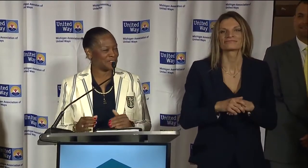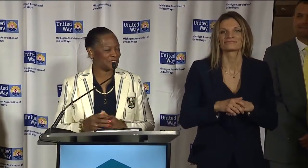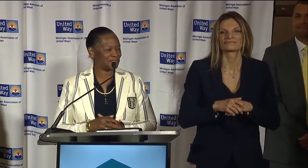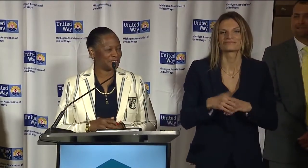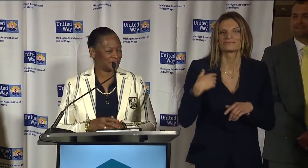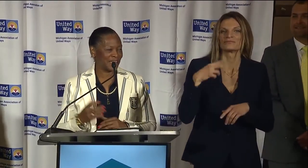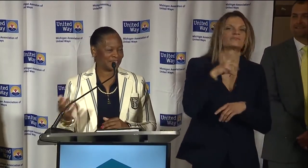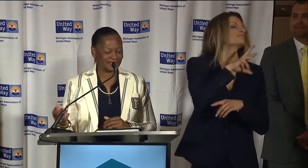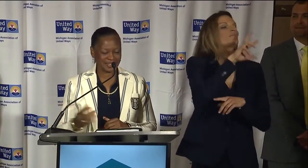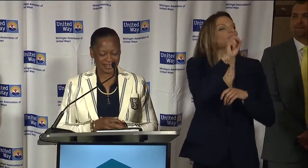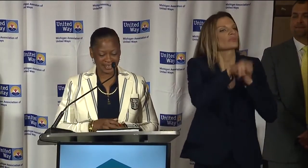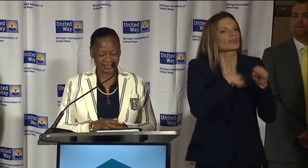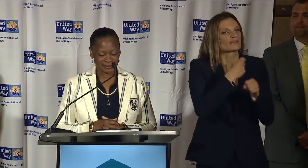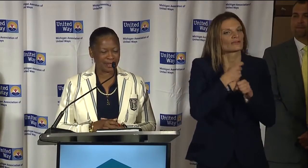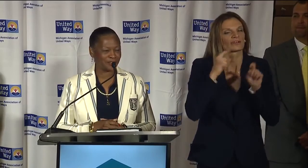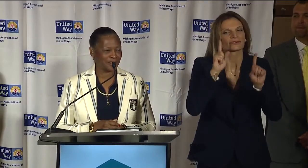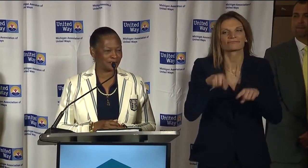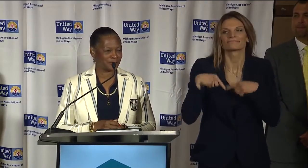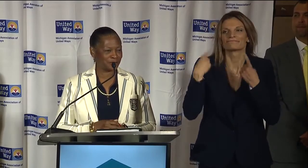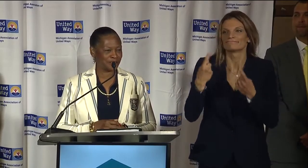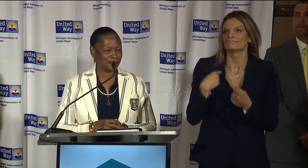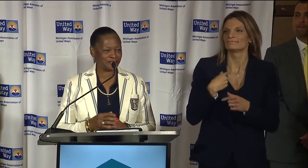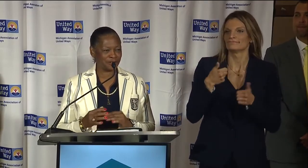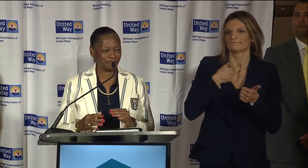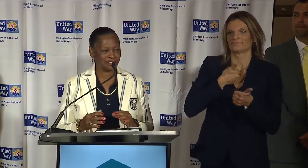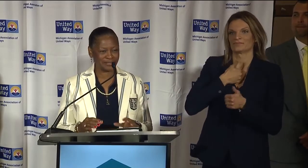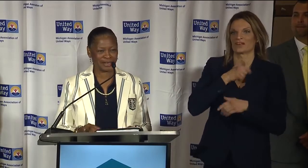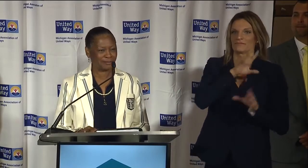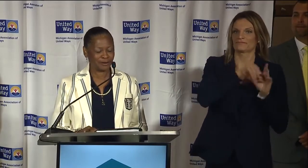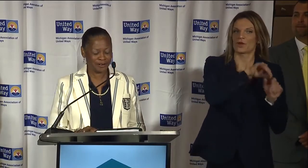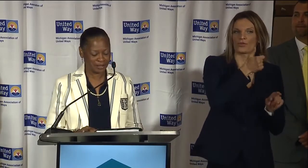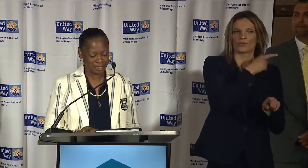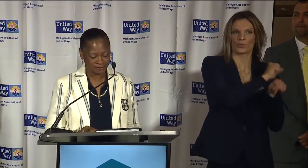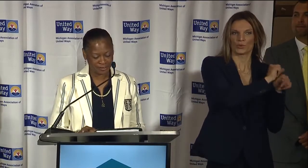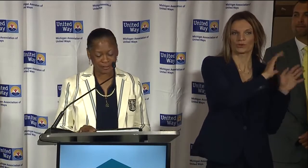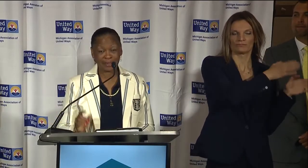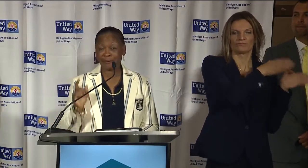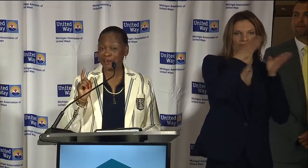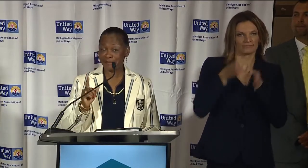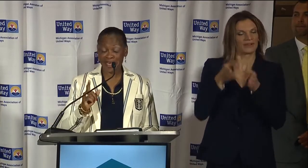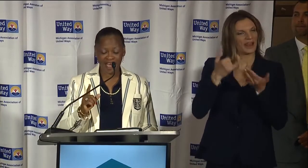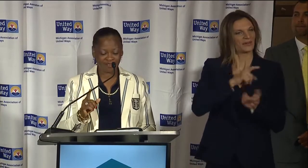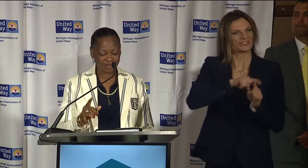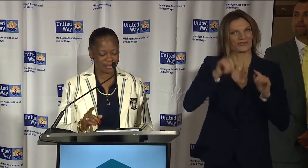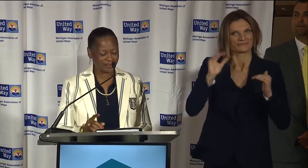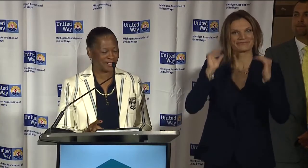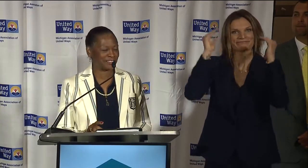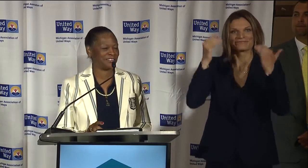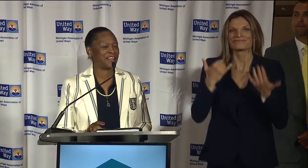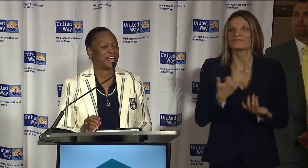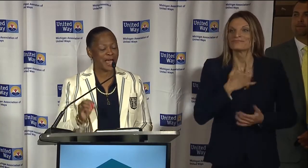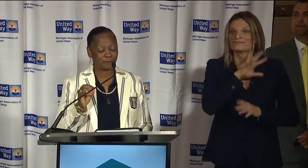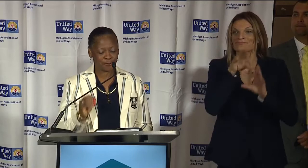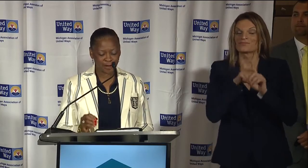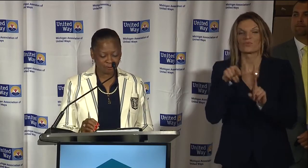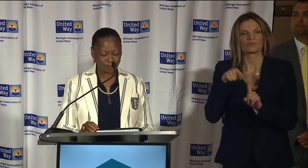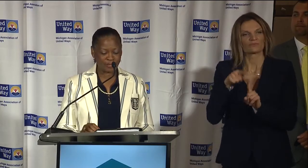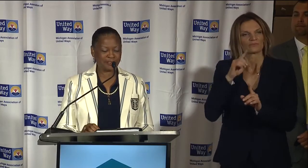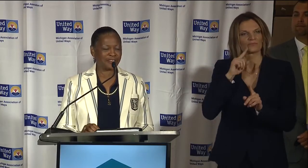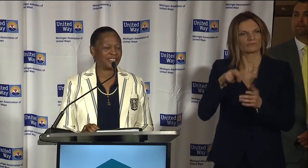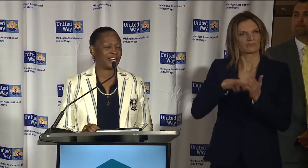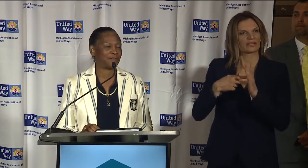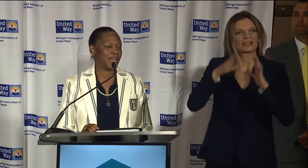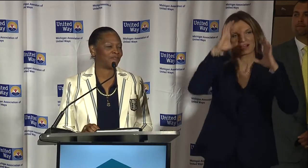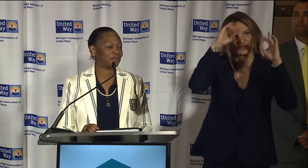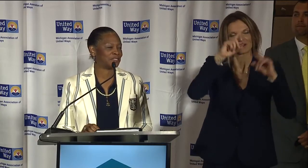spent 30 years, as he said, as the Met Director, so it's hard to envision that I'm no longer the Met Director. But I'm here on behalf of the Met Director. I'm grateful to